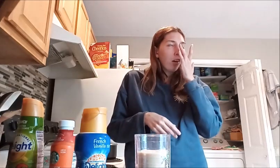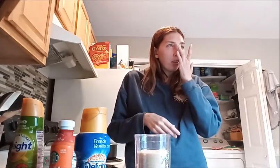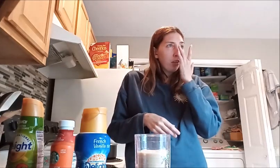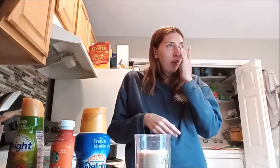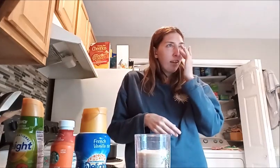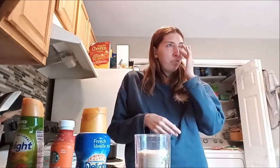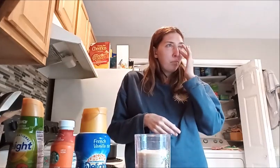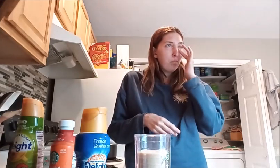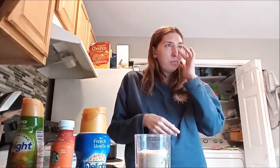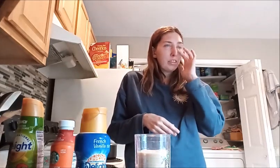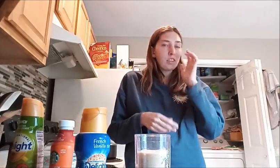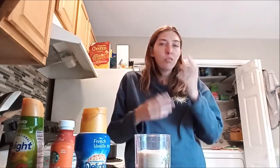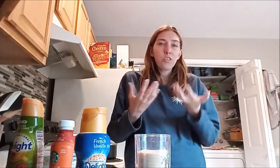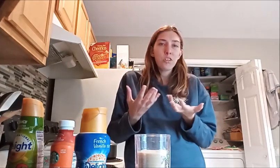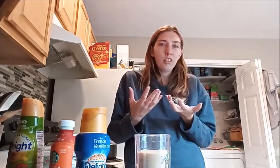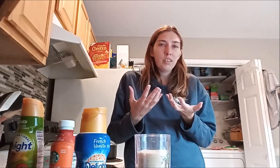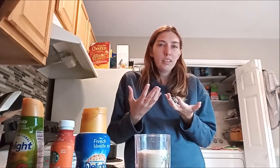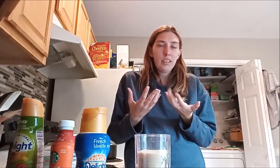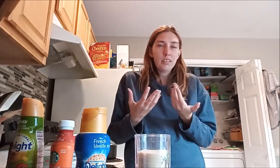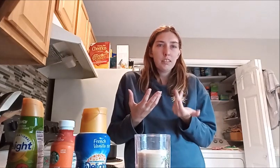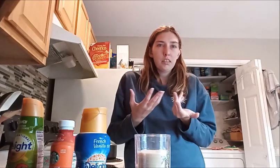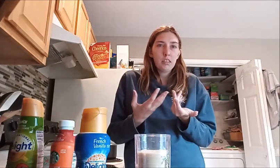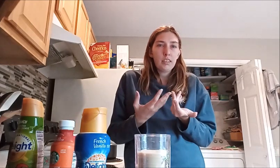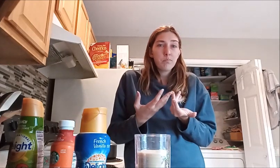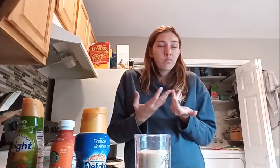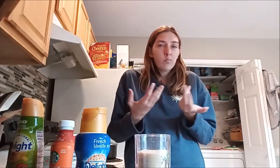also I'm like so used to it that so it's like